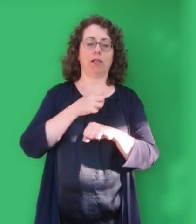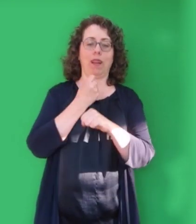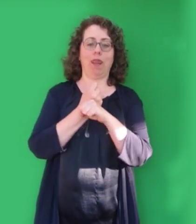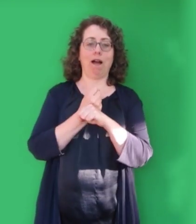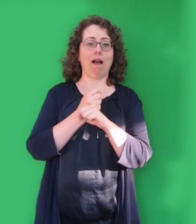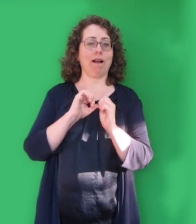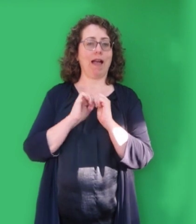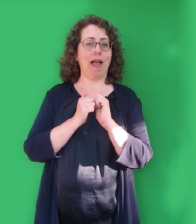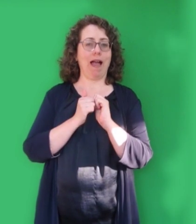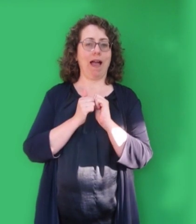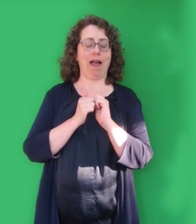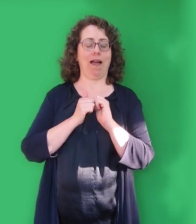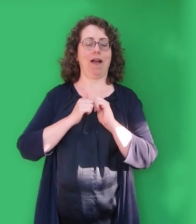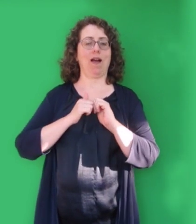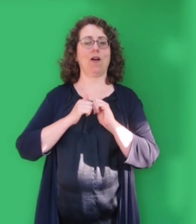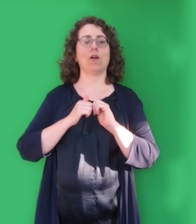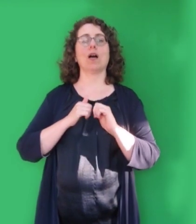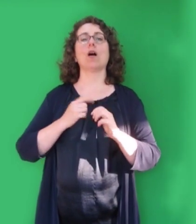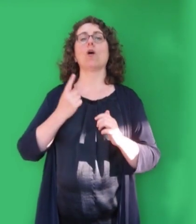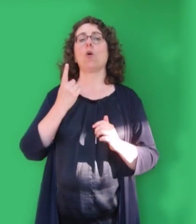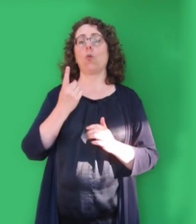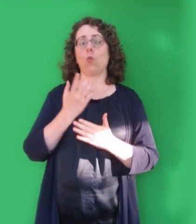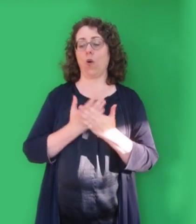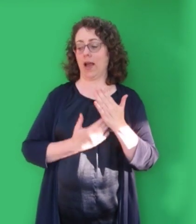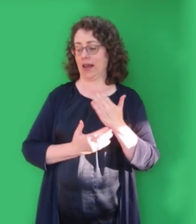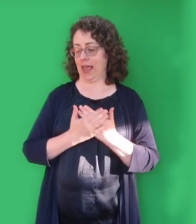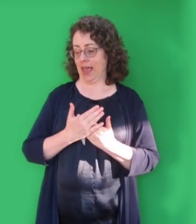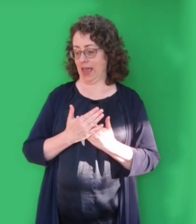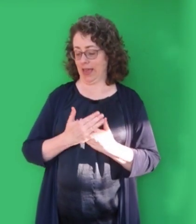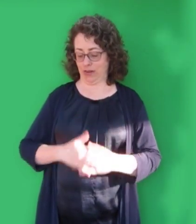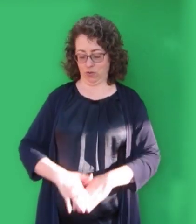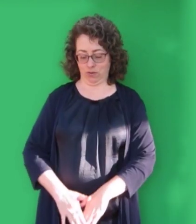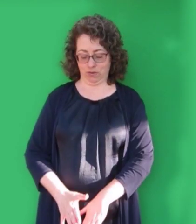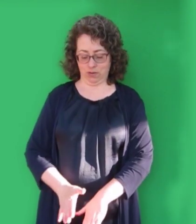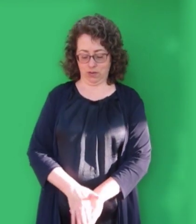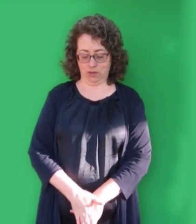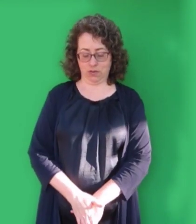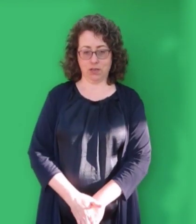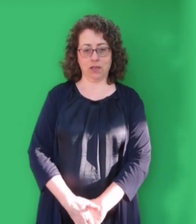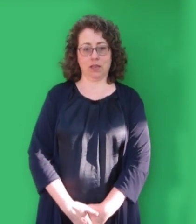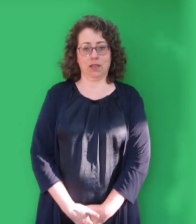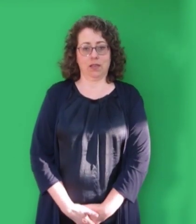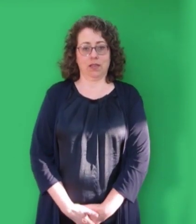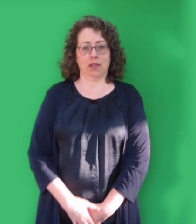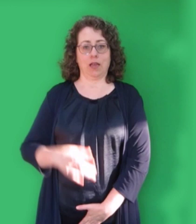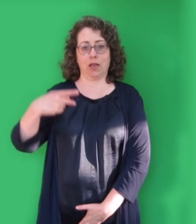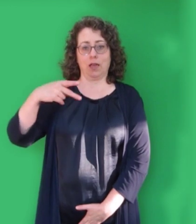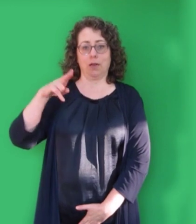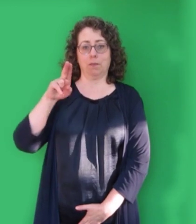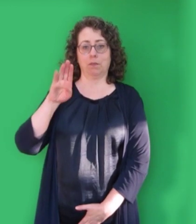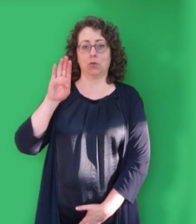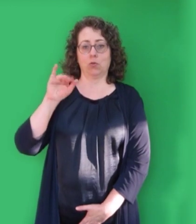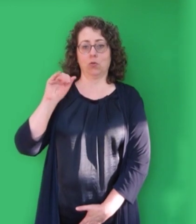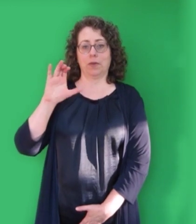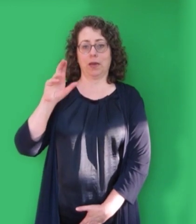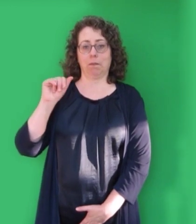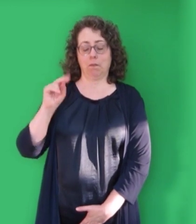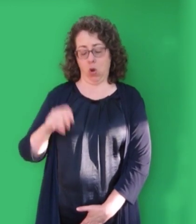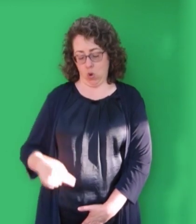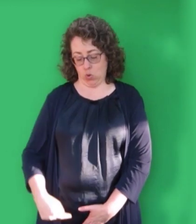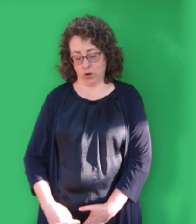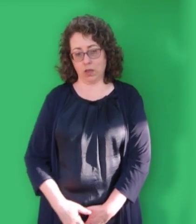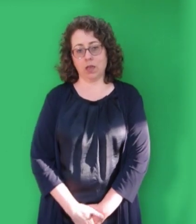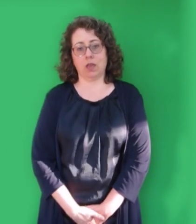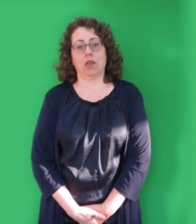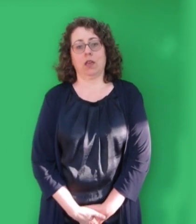that into our energy field. One hand on top of the other in front of the pubic bone, inhaling up the